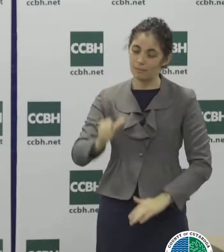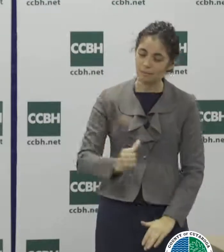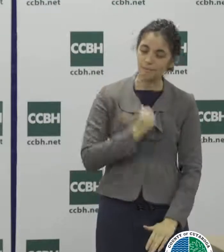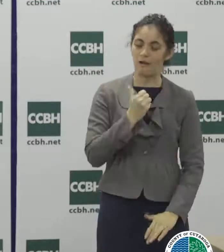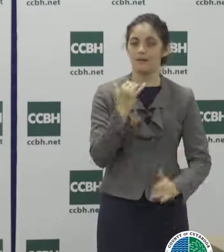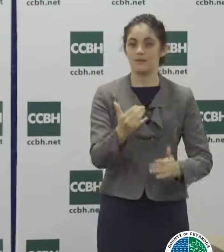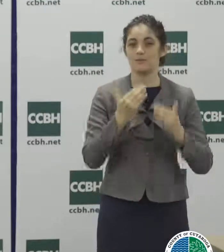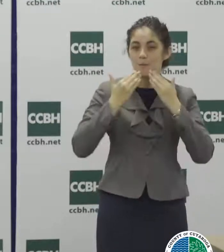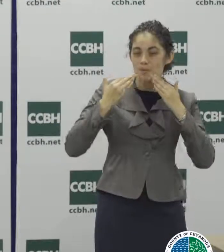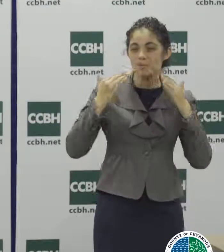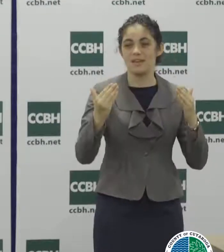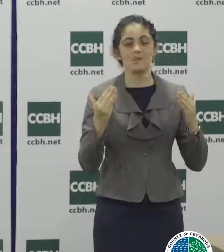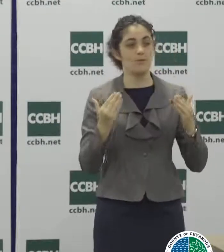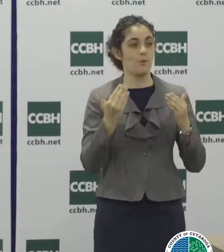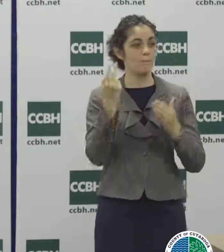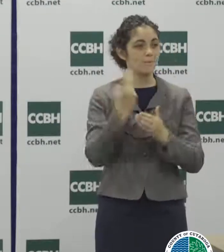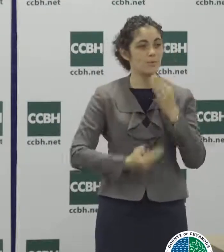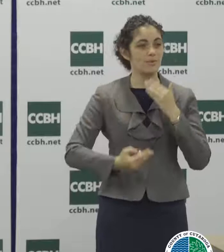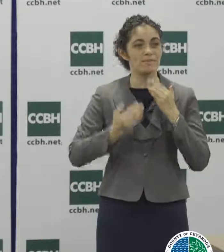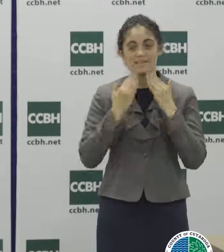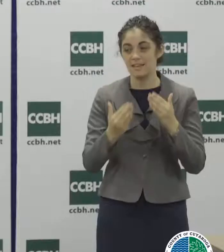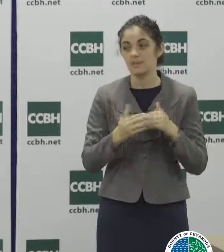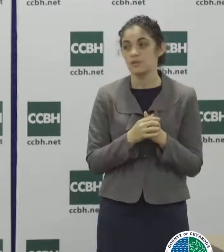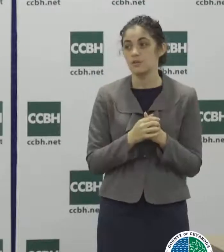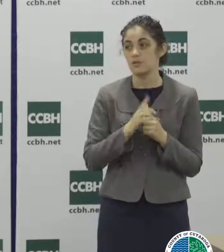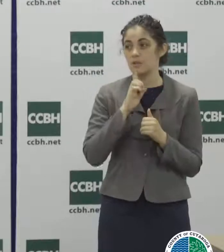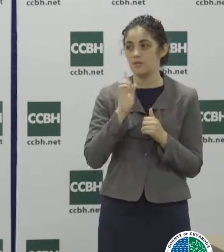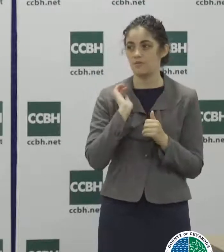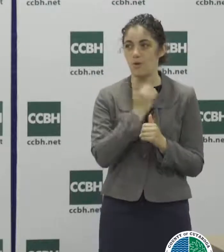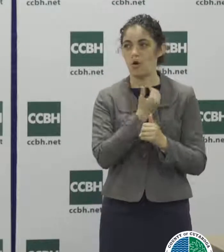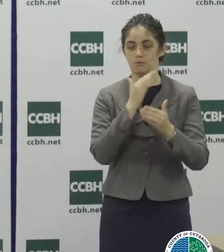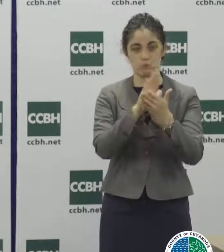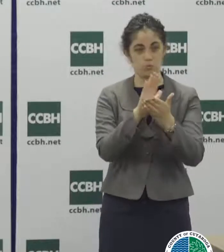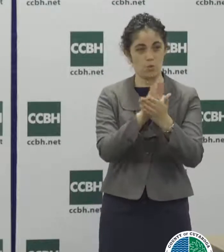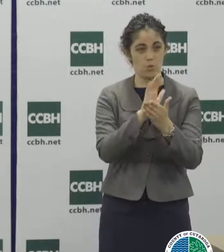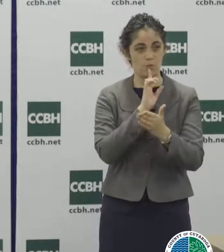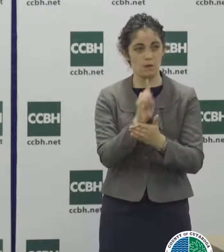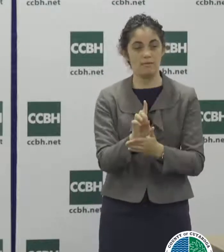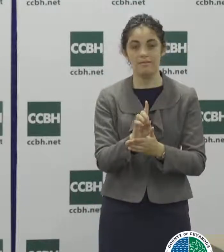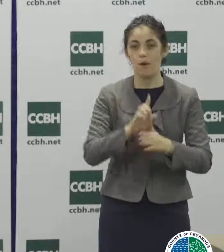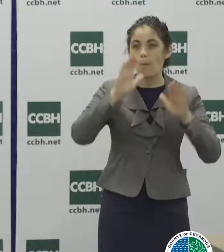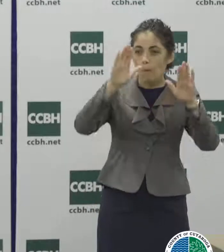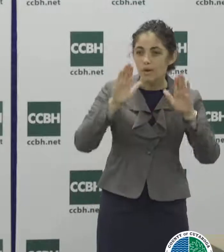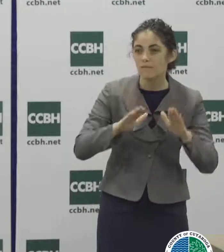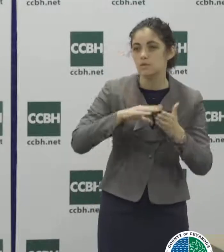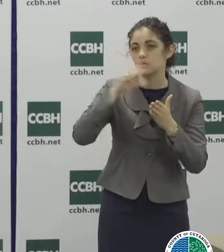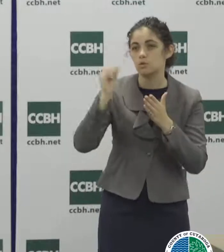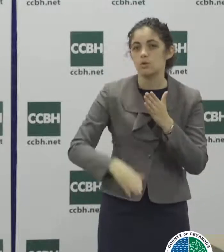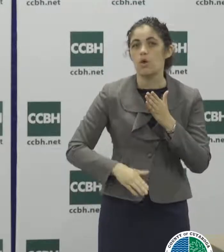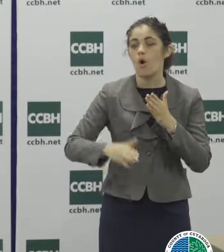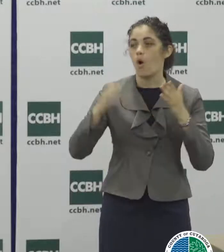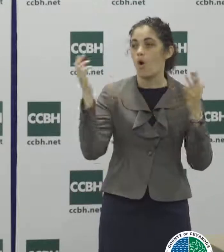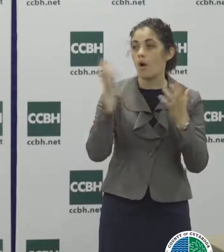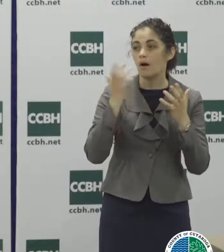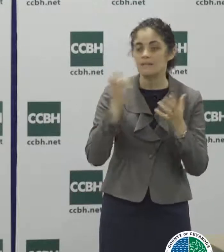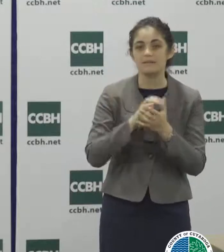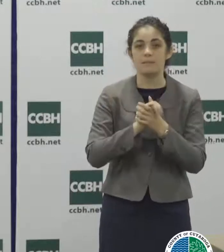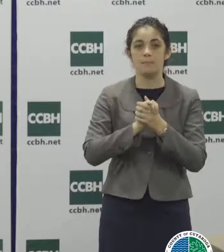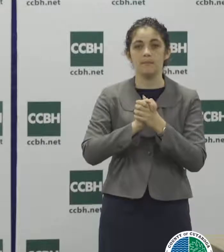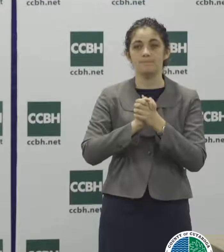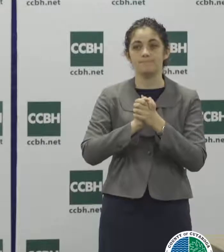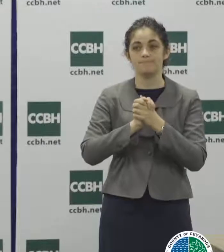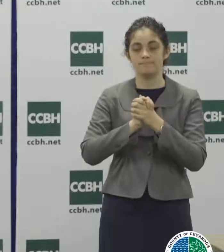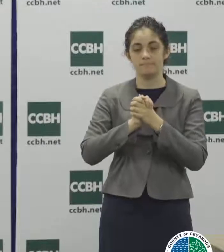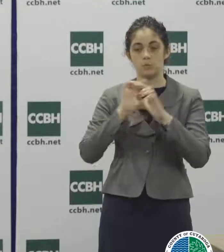proud. Thank you very much for this, but this is really for our whole school, for our great students, for our fantastic